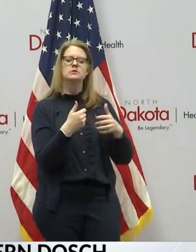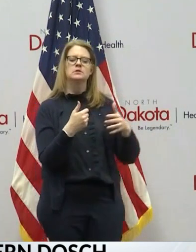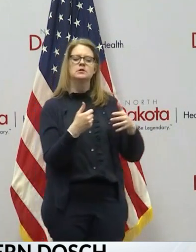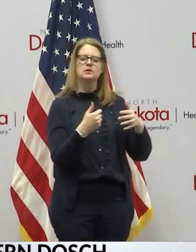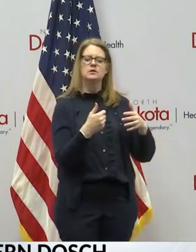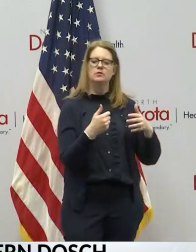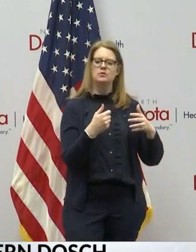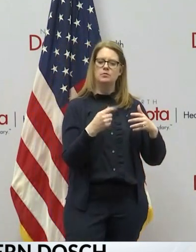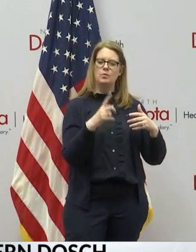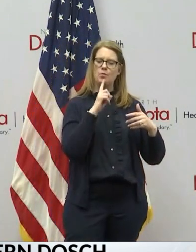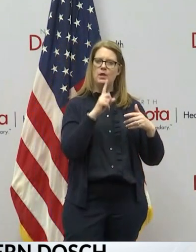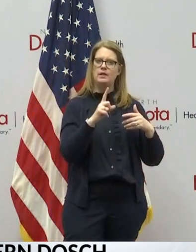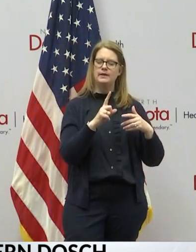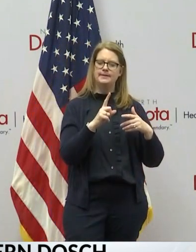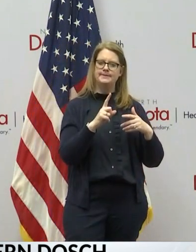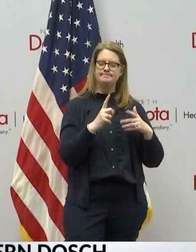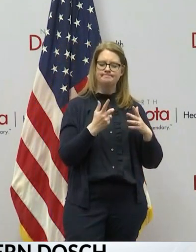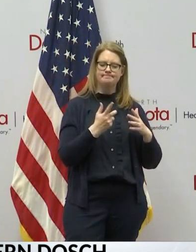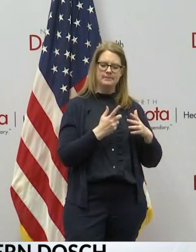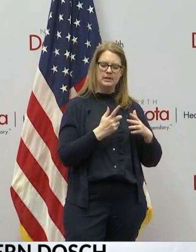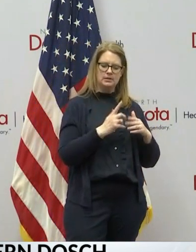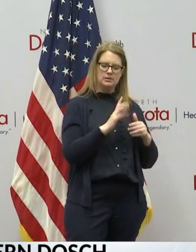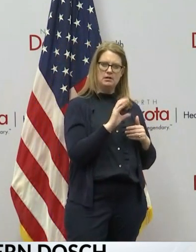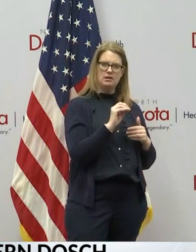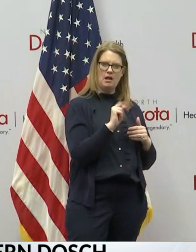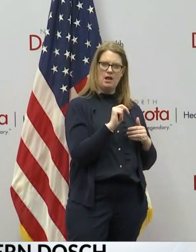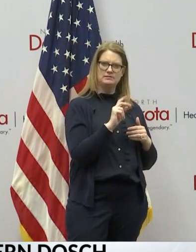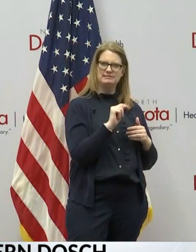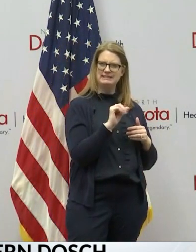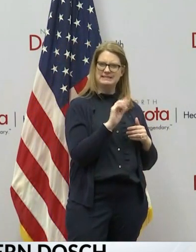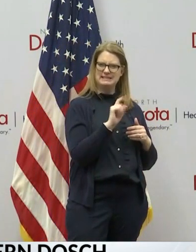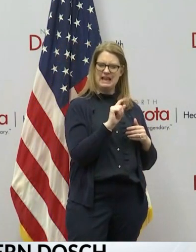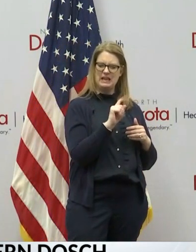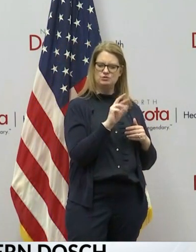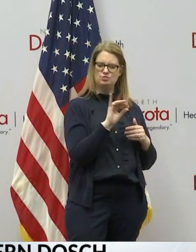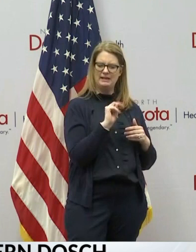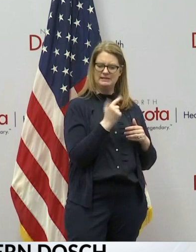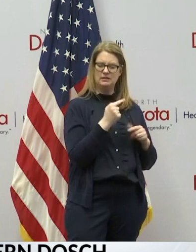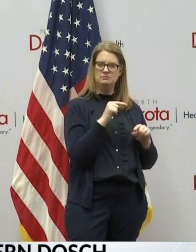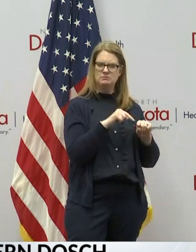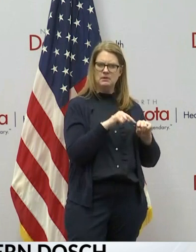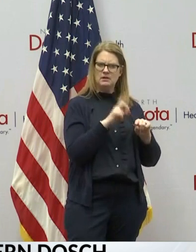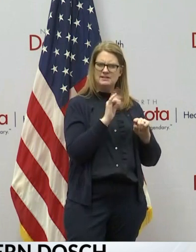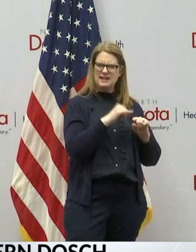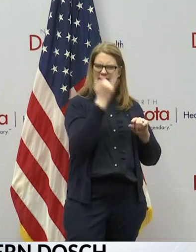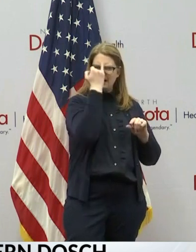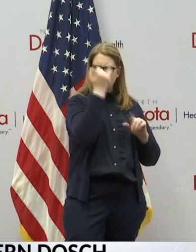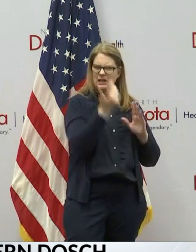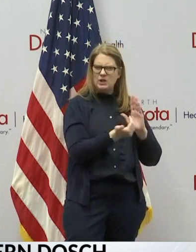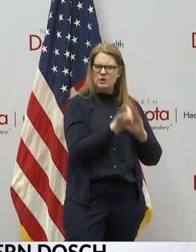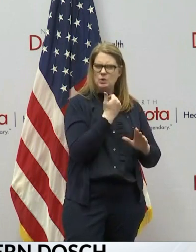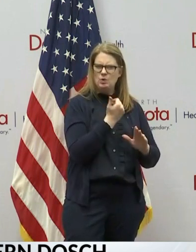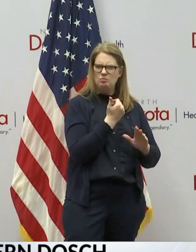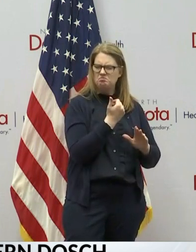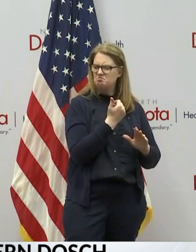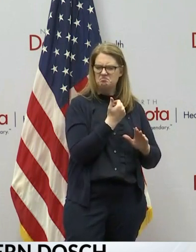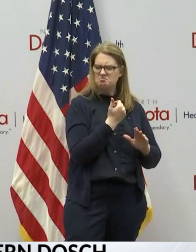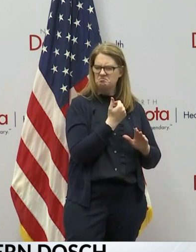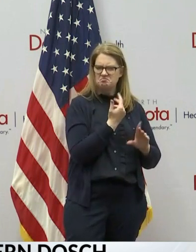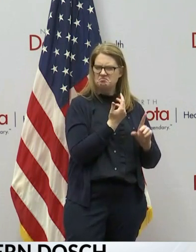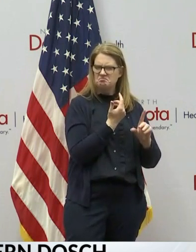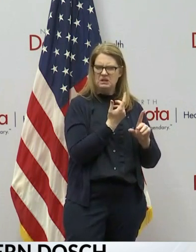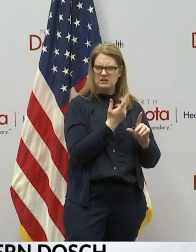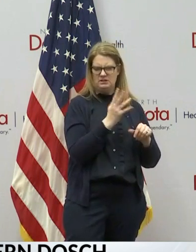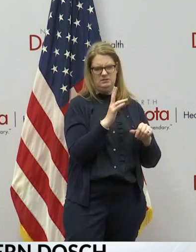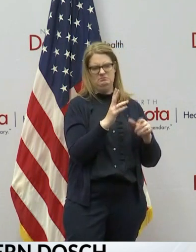tracing in North Dakota. This is not new. This is not unique to COVID. Contact tracing has been used by public health